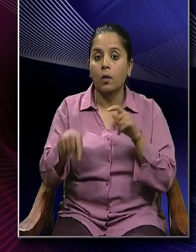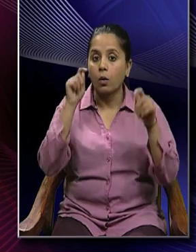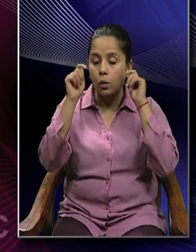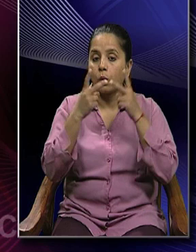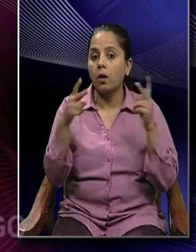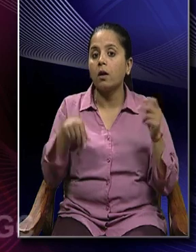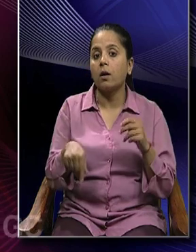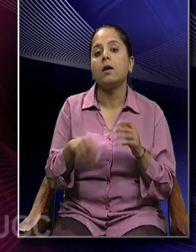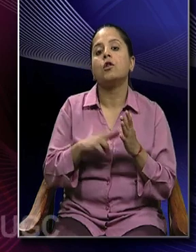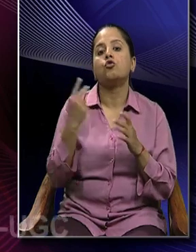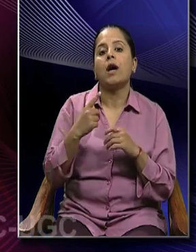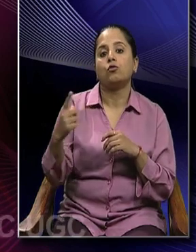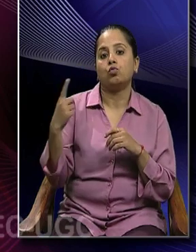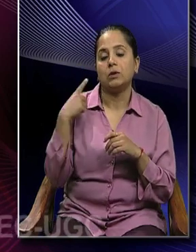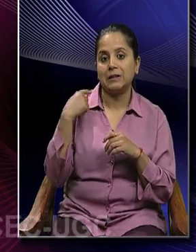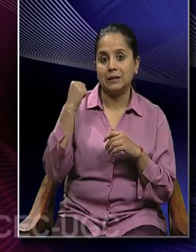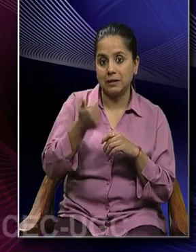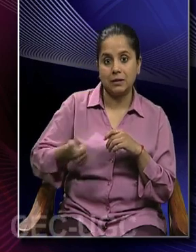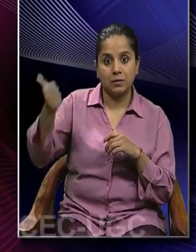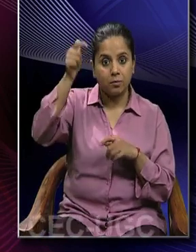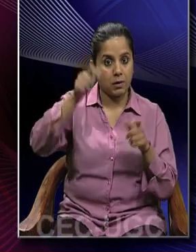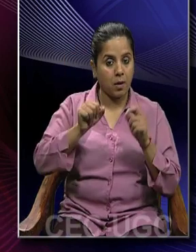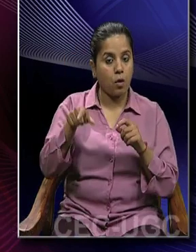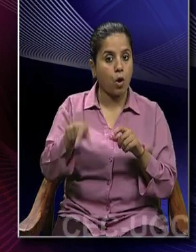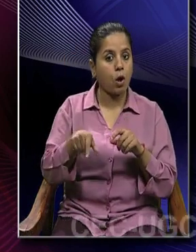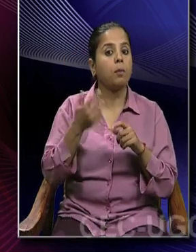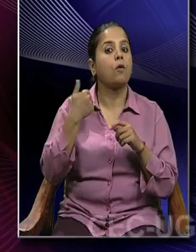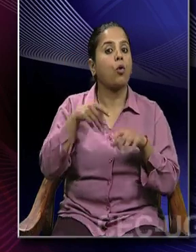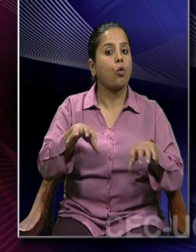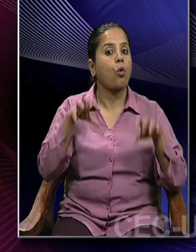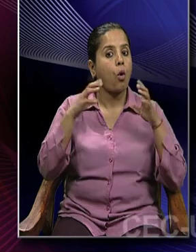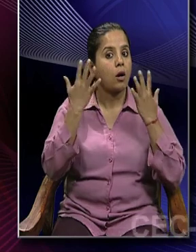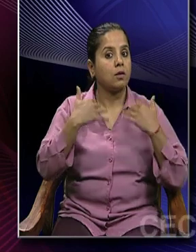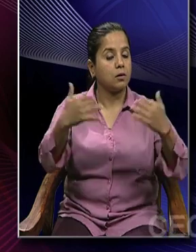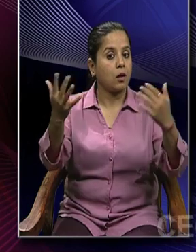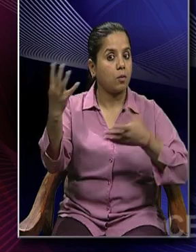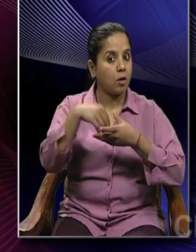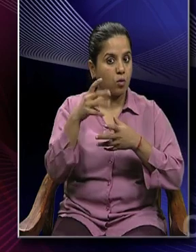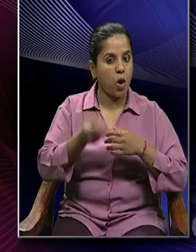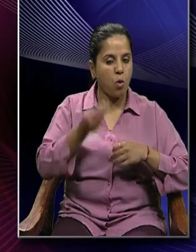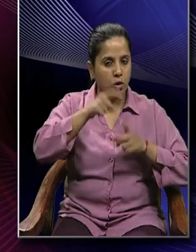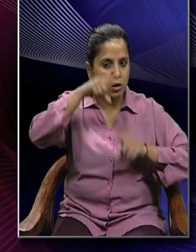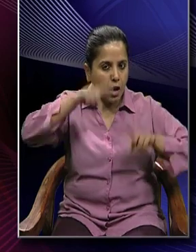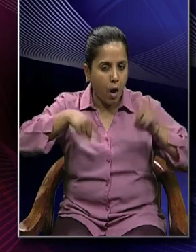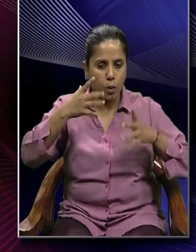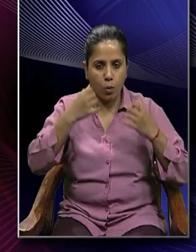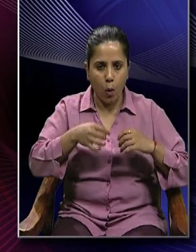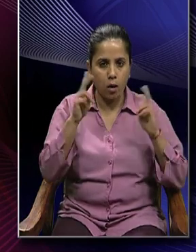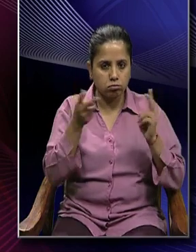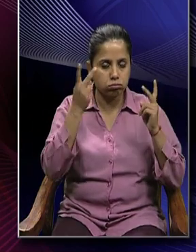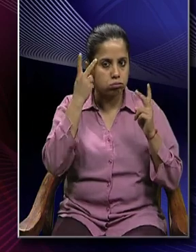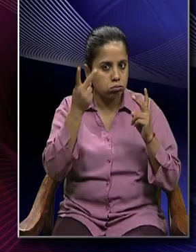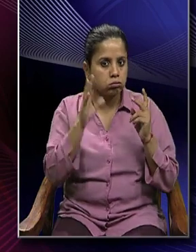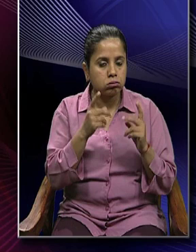movement leaders, those who were part of the Constituent Assembly, who wanted the assembly to be more diverse in nature.